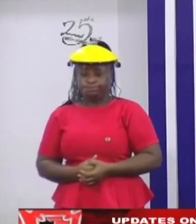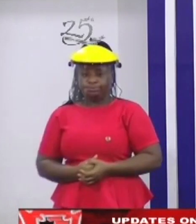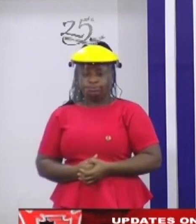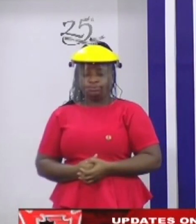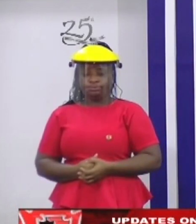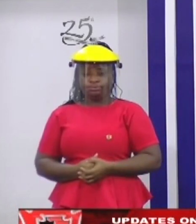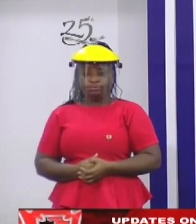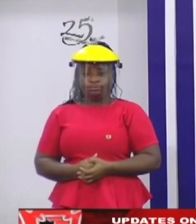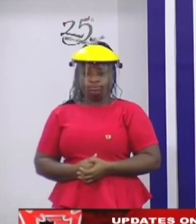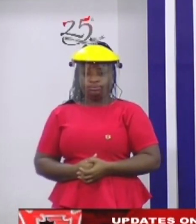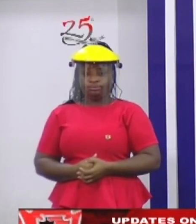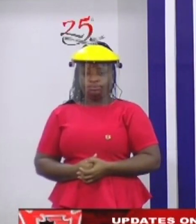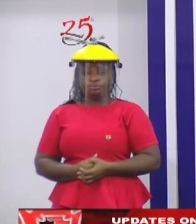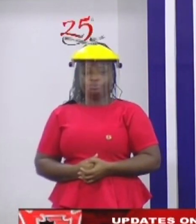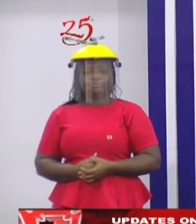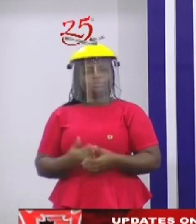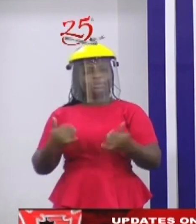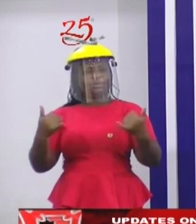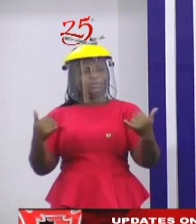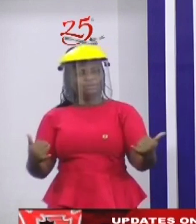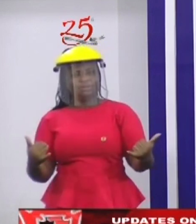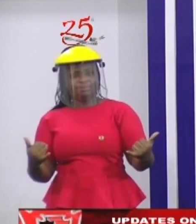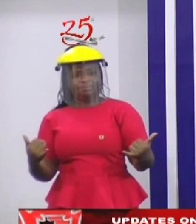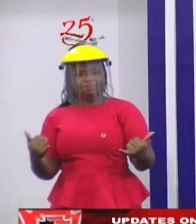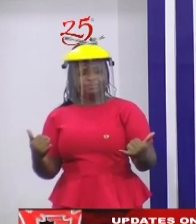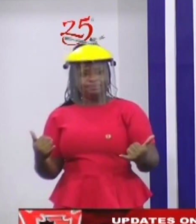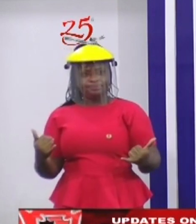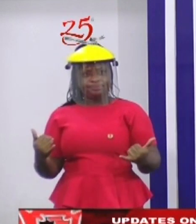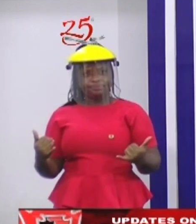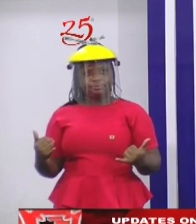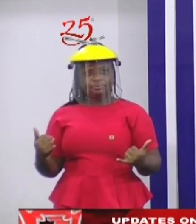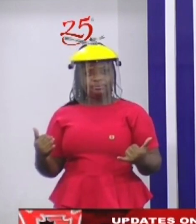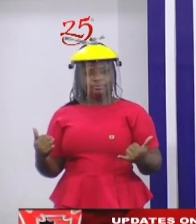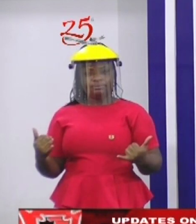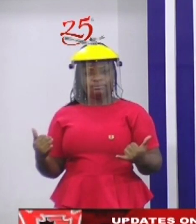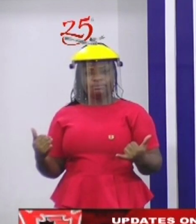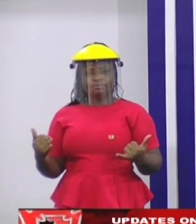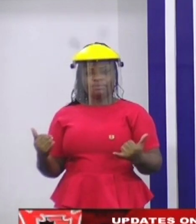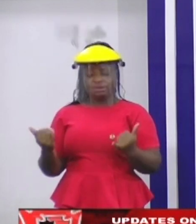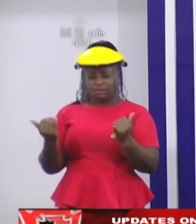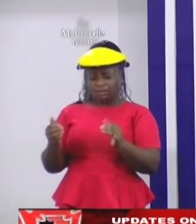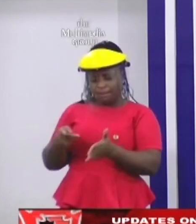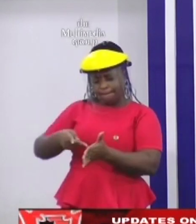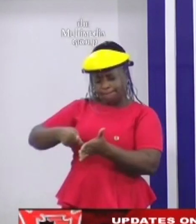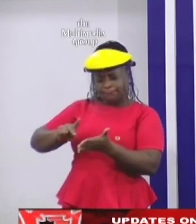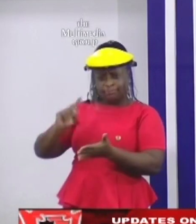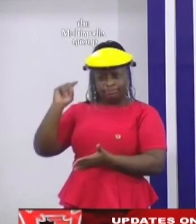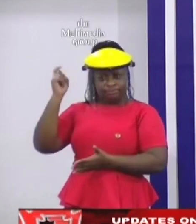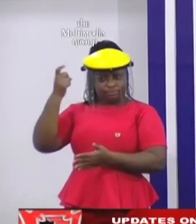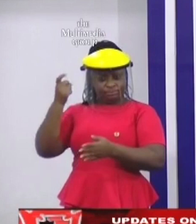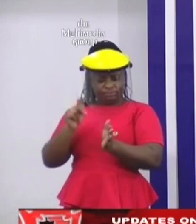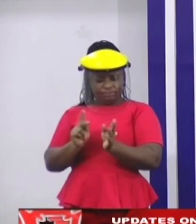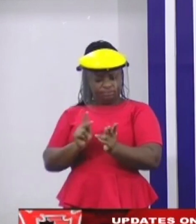Gene Expert. The rollout of Gene Expert has been part of the government program from day